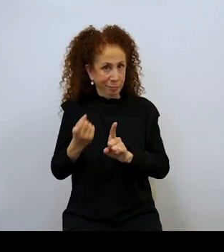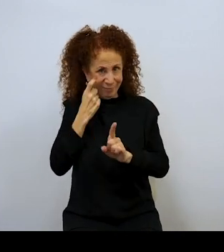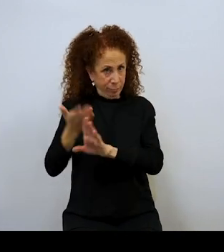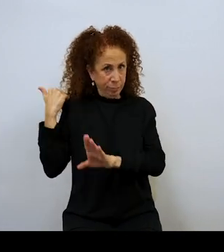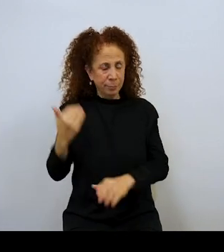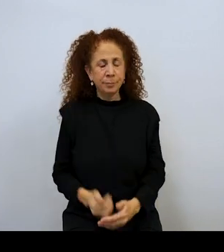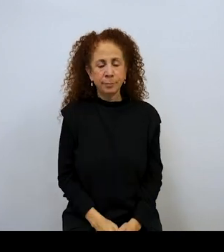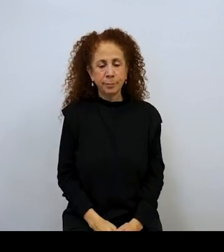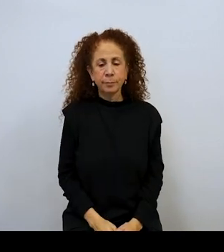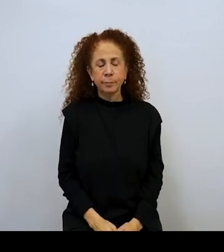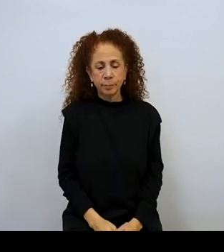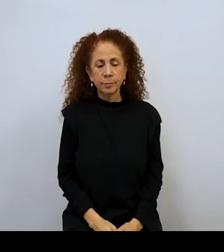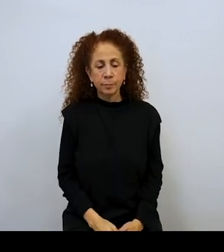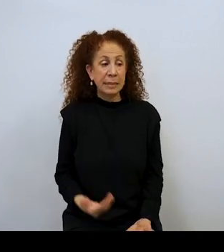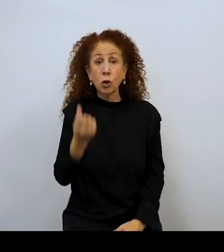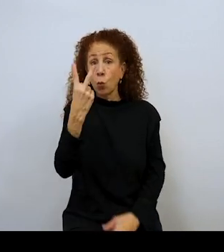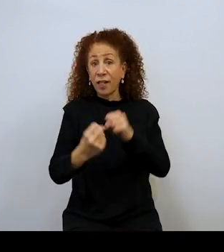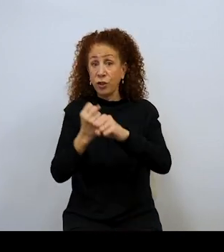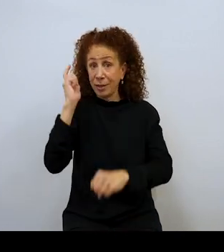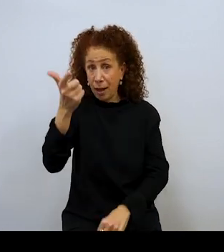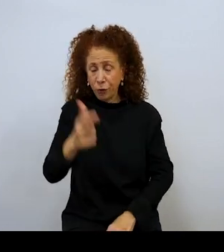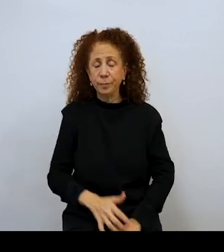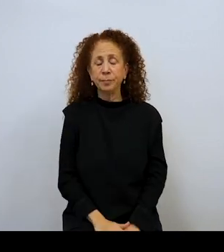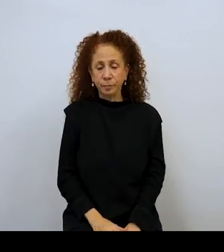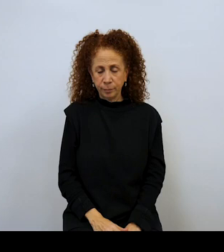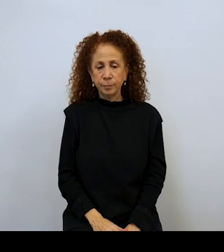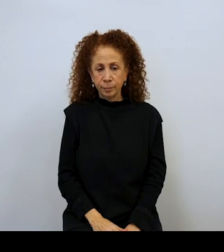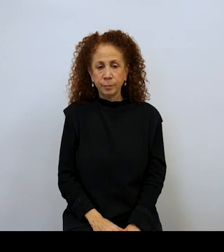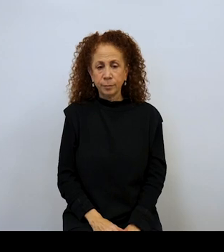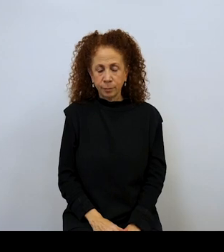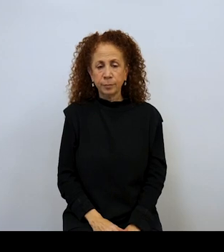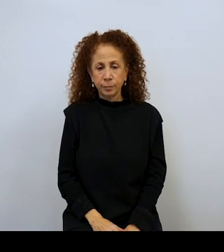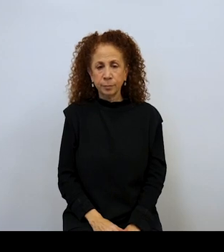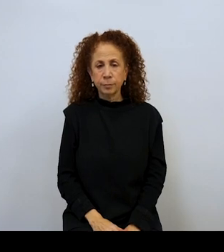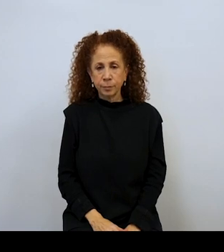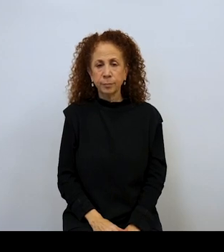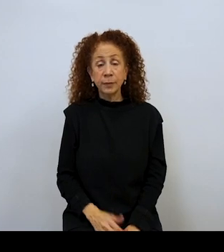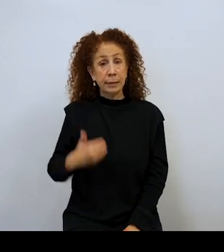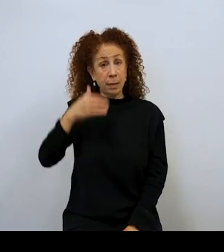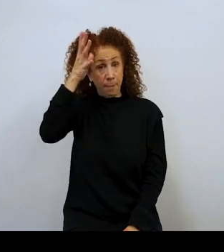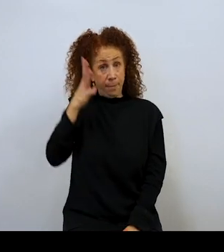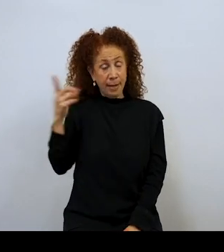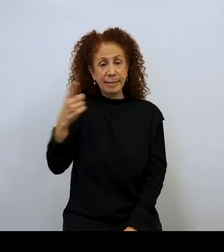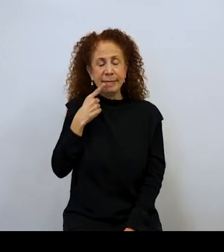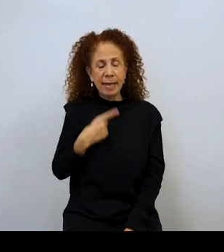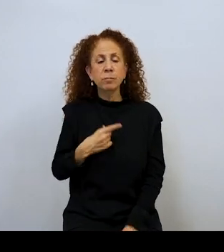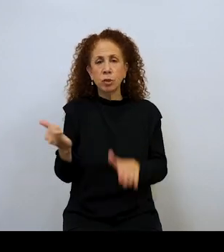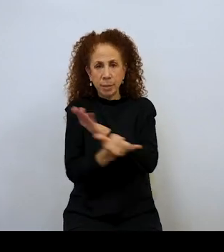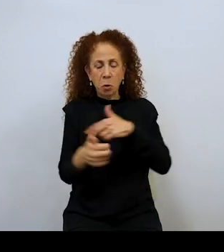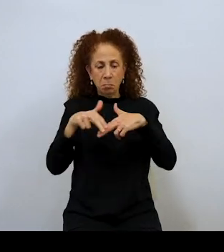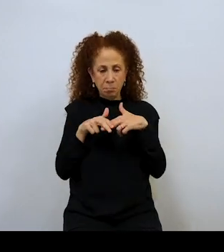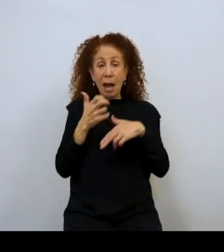backpacks. And this was some 12 years later. And this young man said that he was on the tube, it was